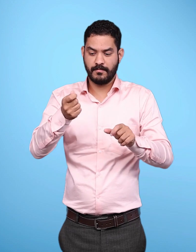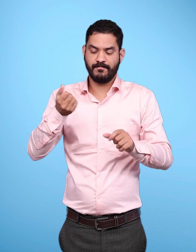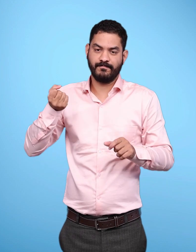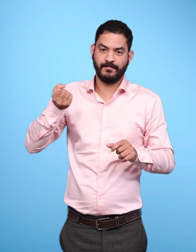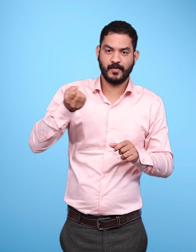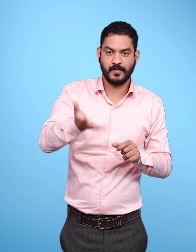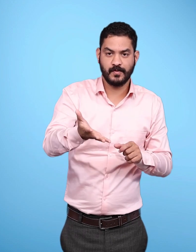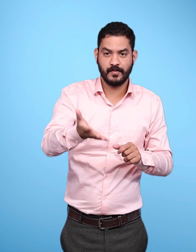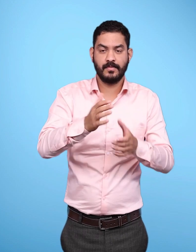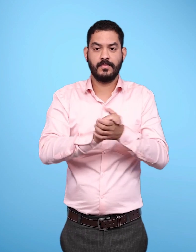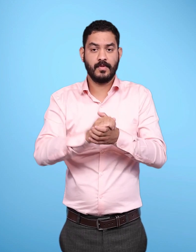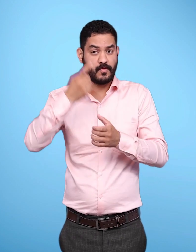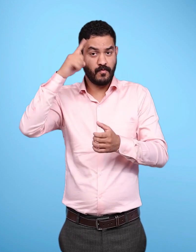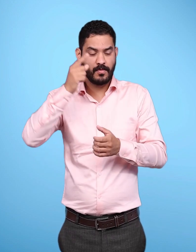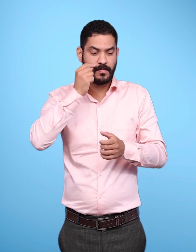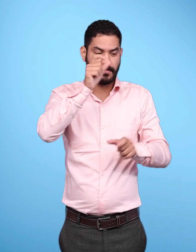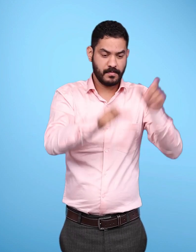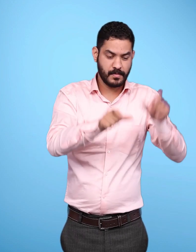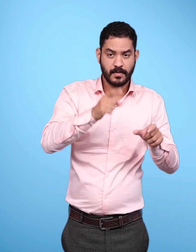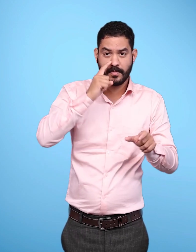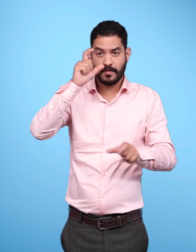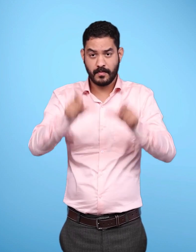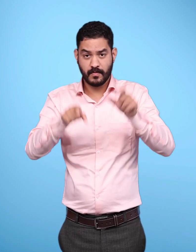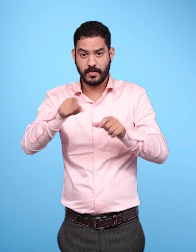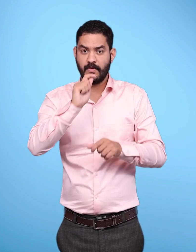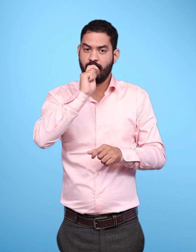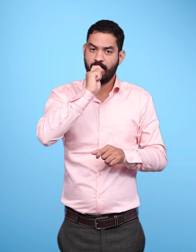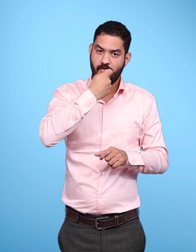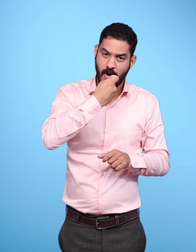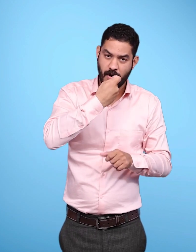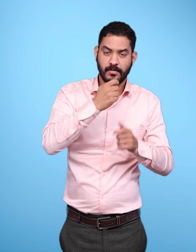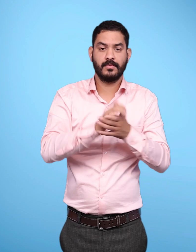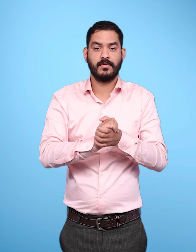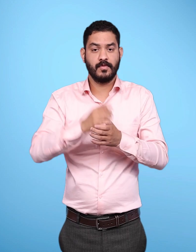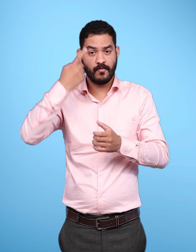charity, for men and women who fast,